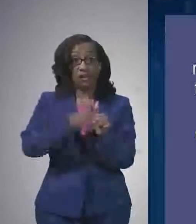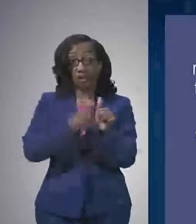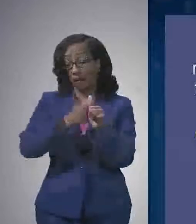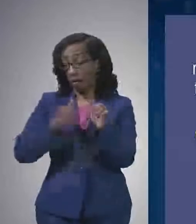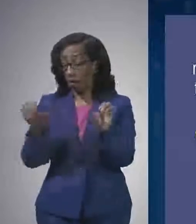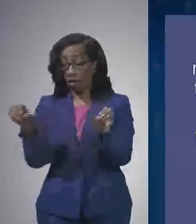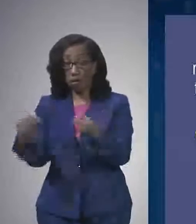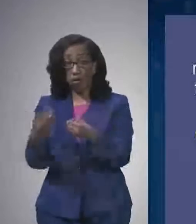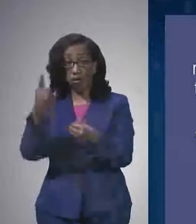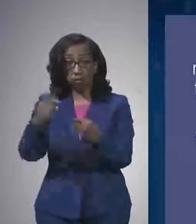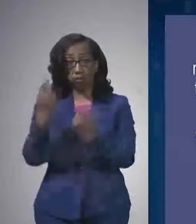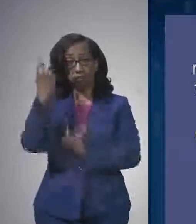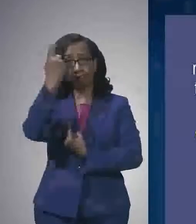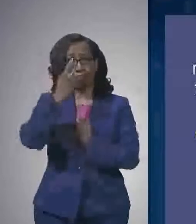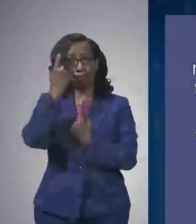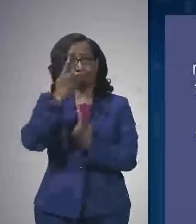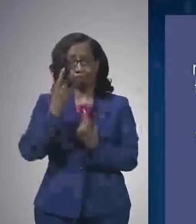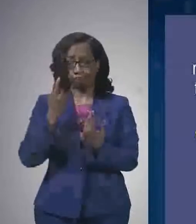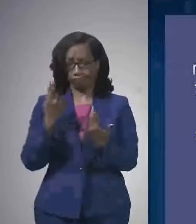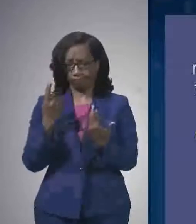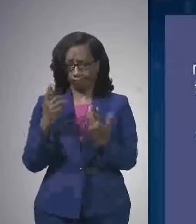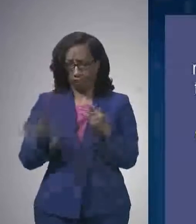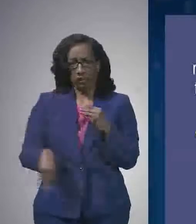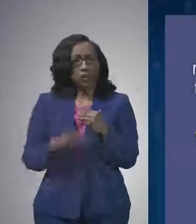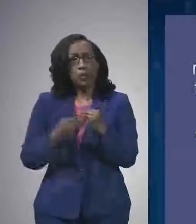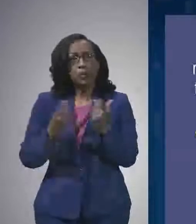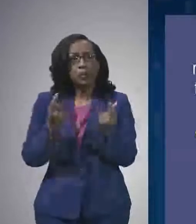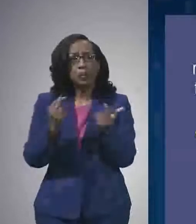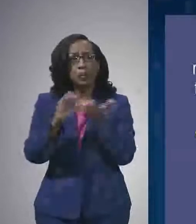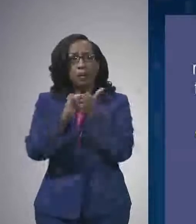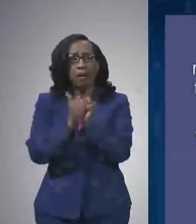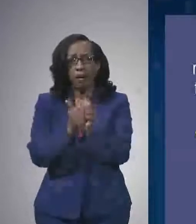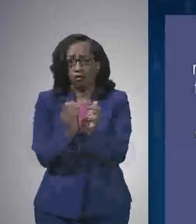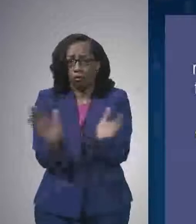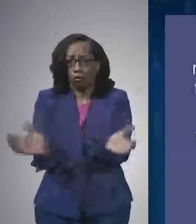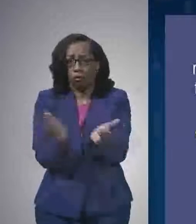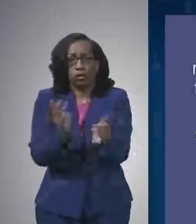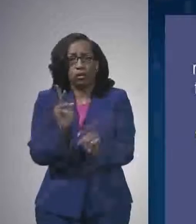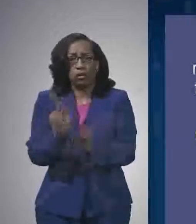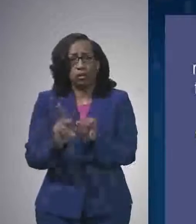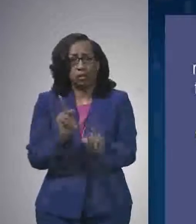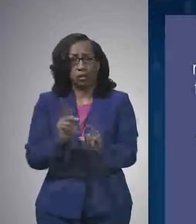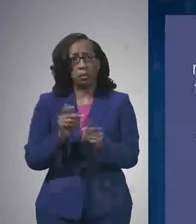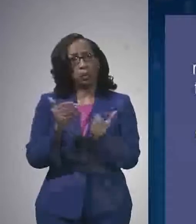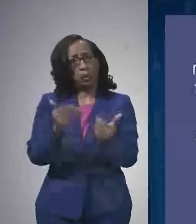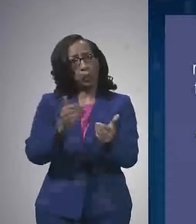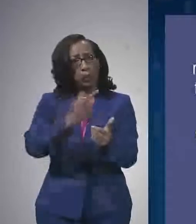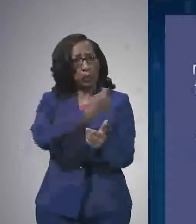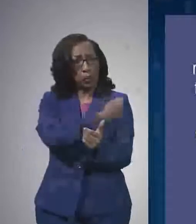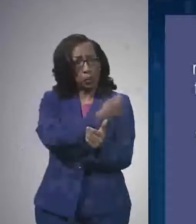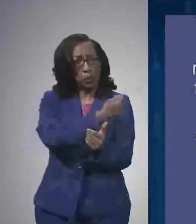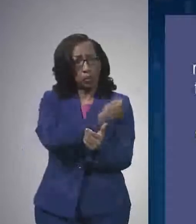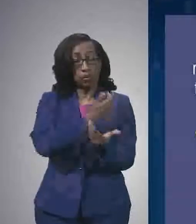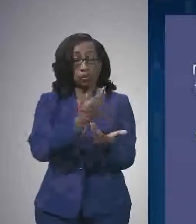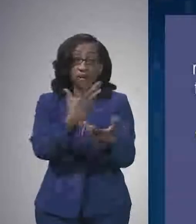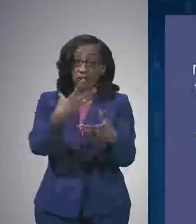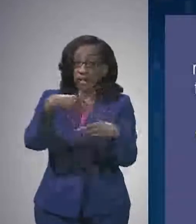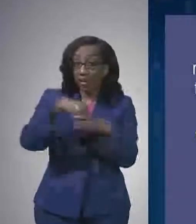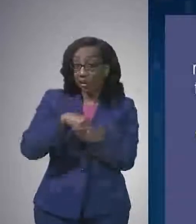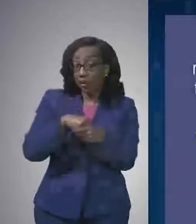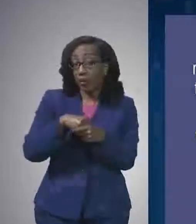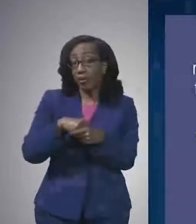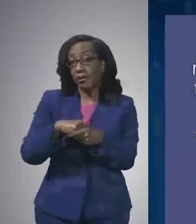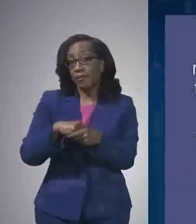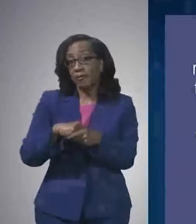should consider what additional steps they can take to encourage vaccination among their constituencies, including, if